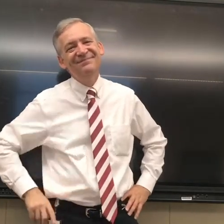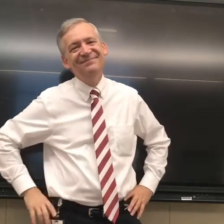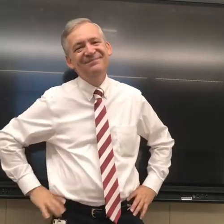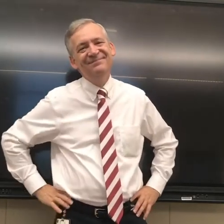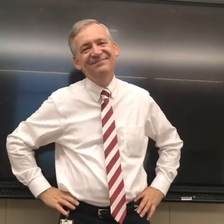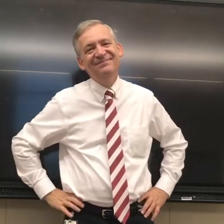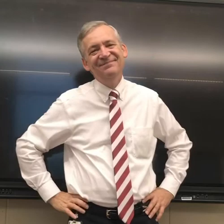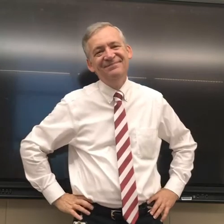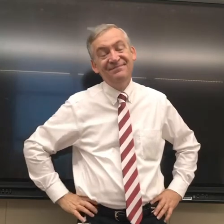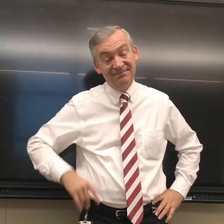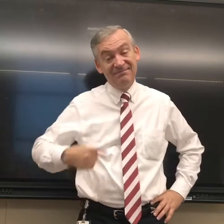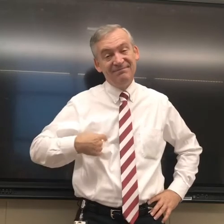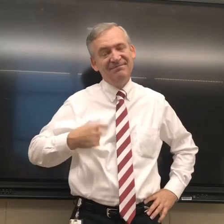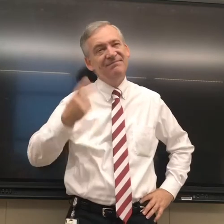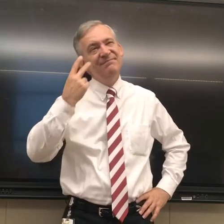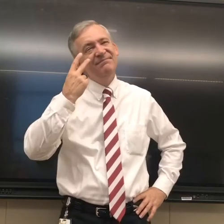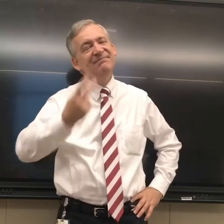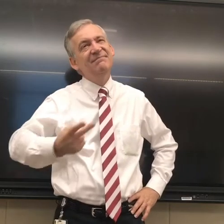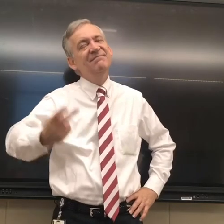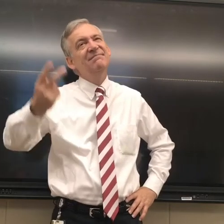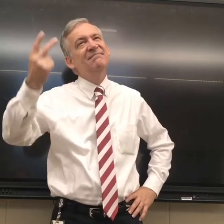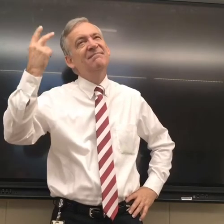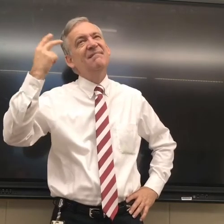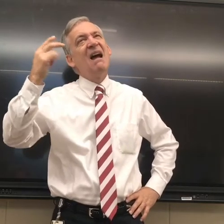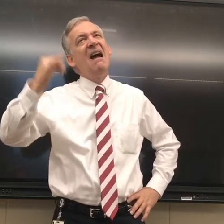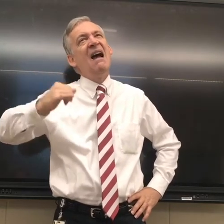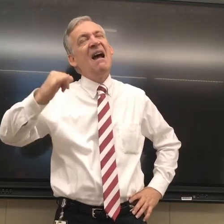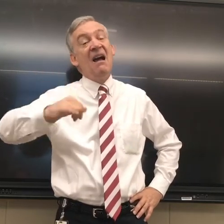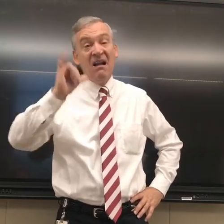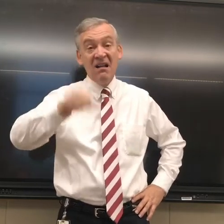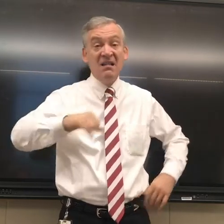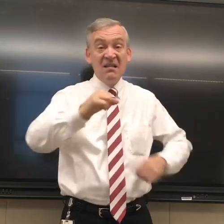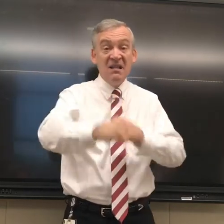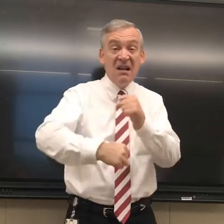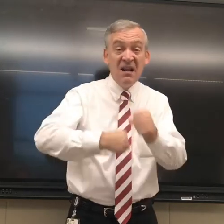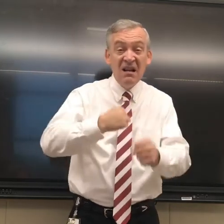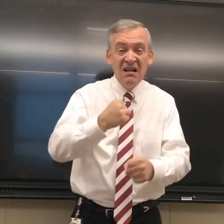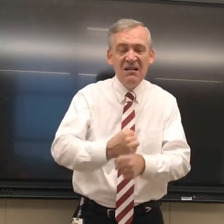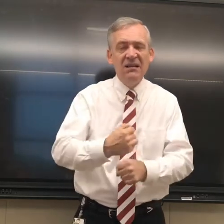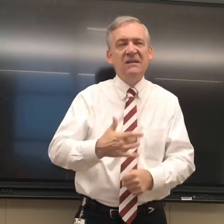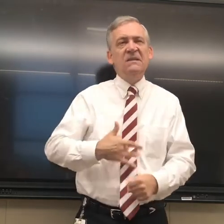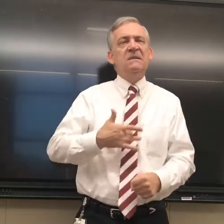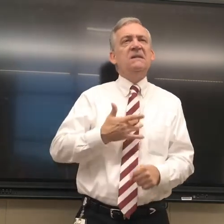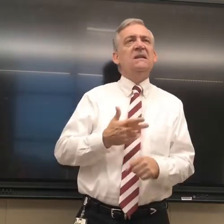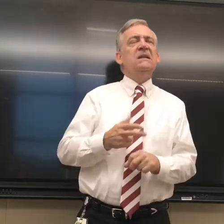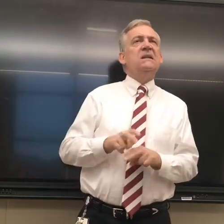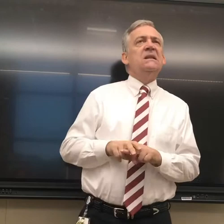And I remember that year a strange restlessness of body and of spirit.